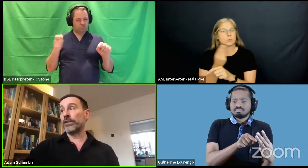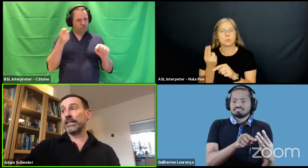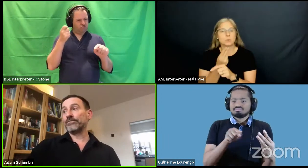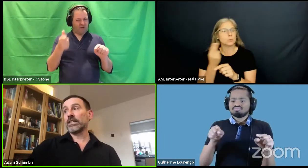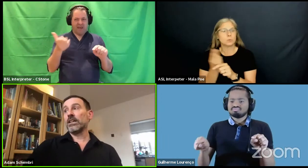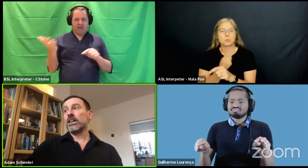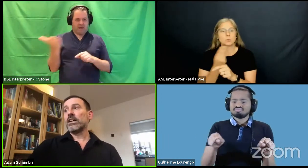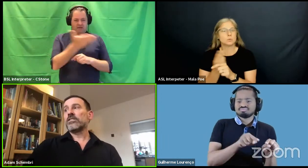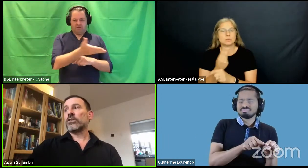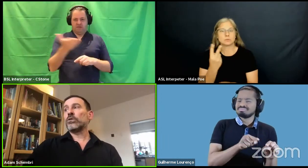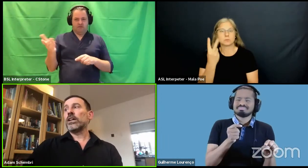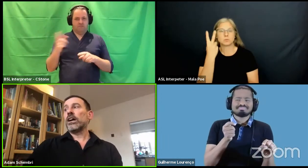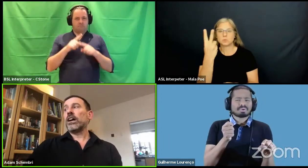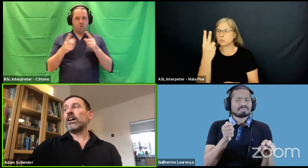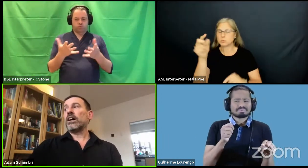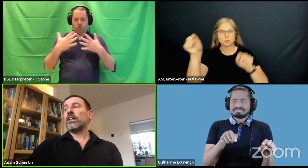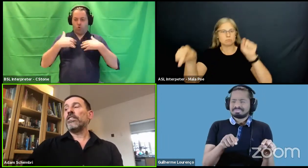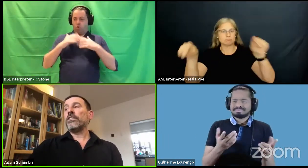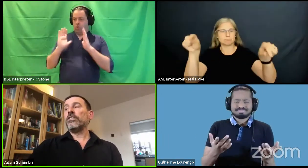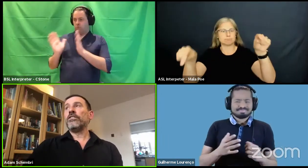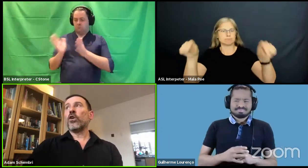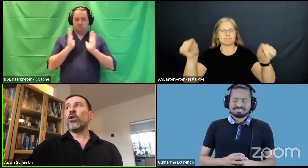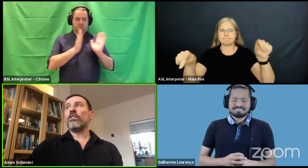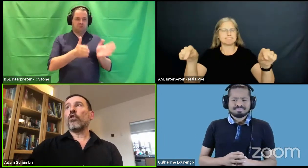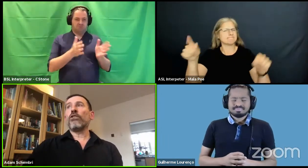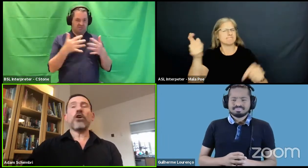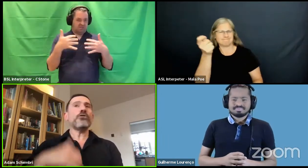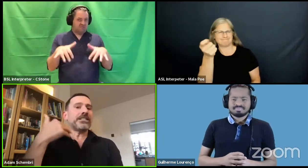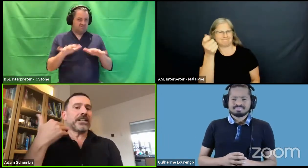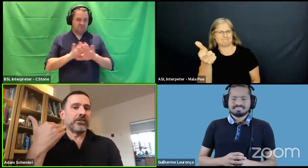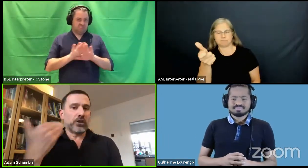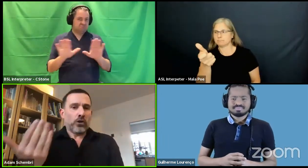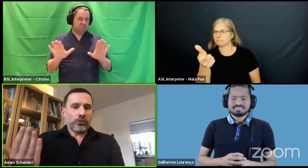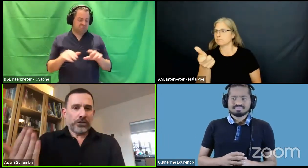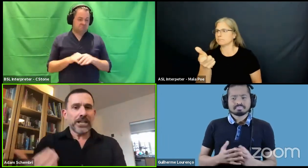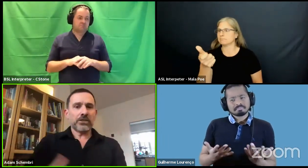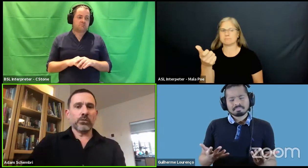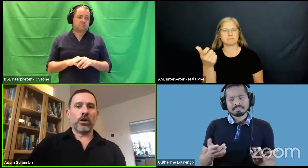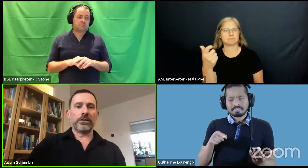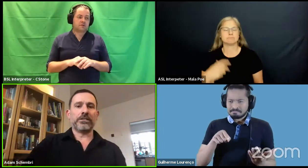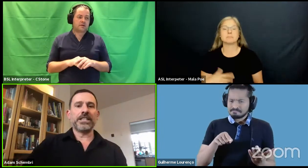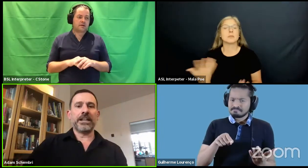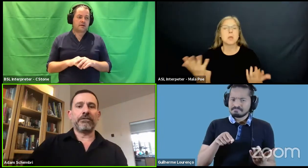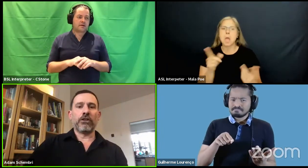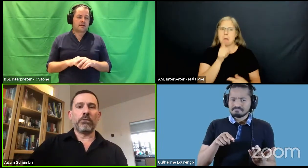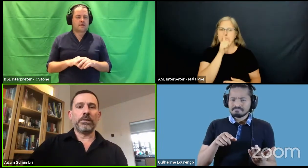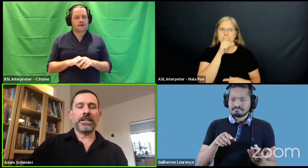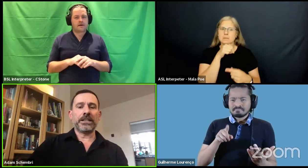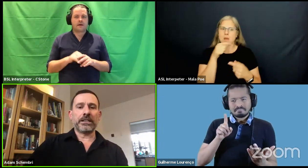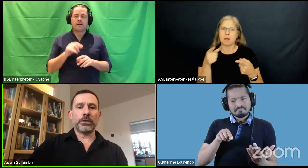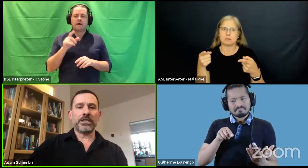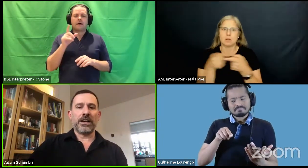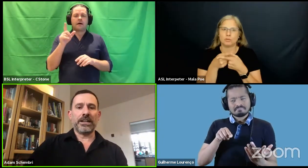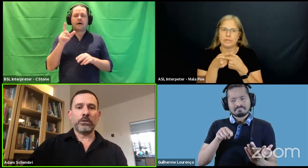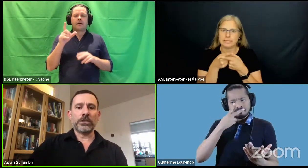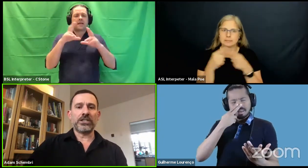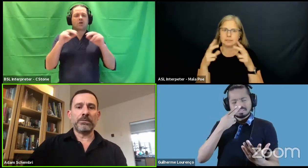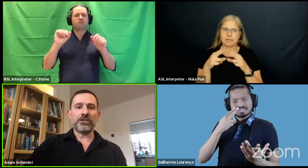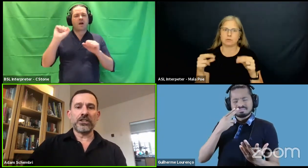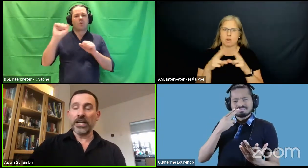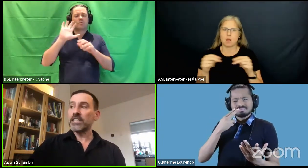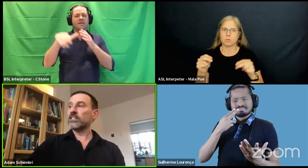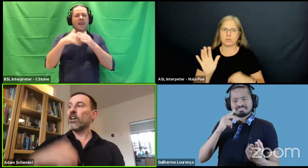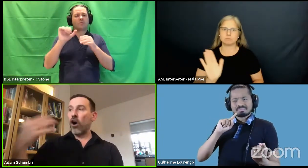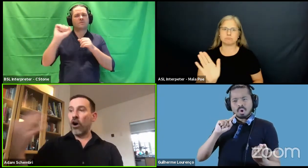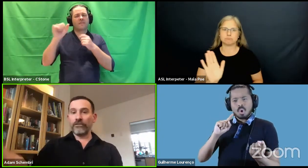the body. So although this doesn't contradict what the data from Nicaraguan Sign Language seem